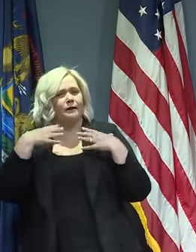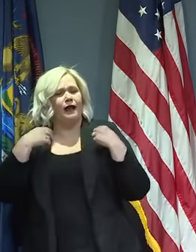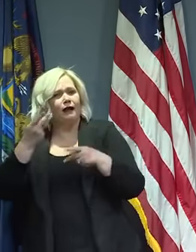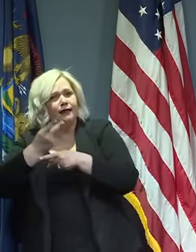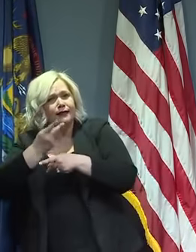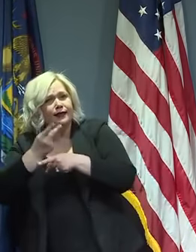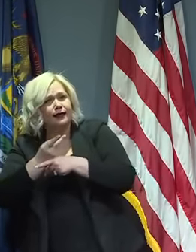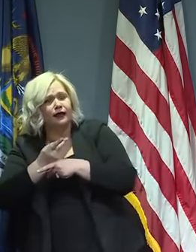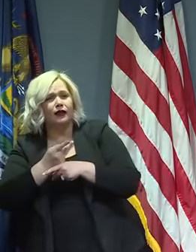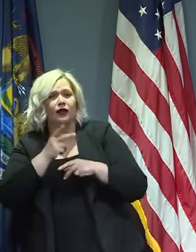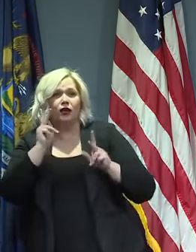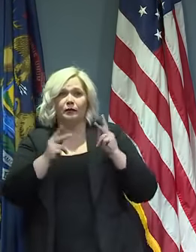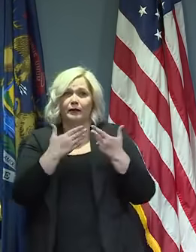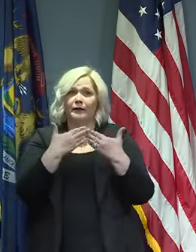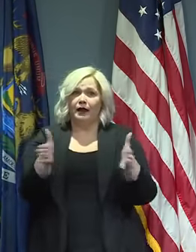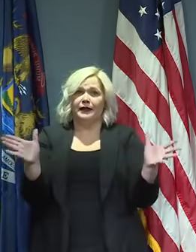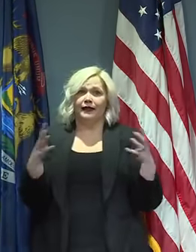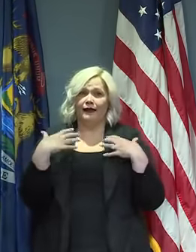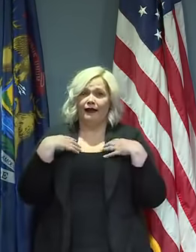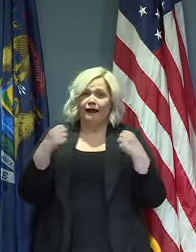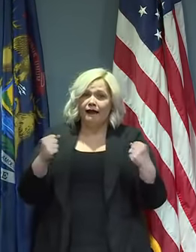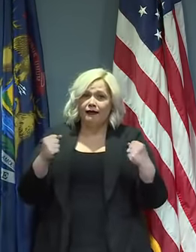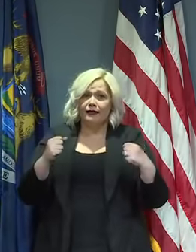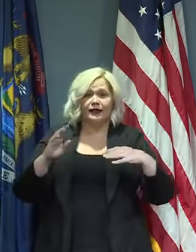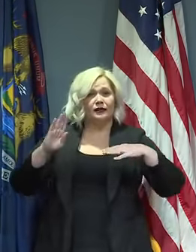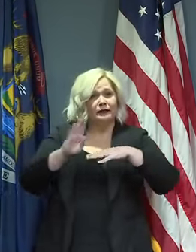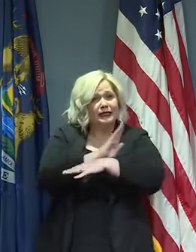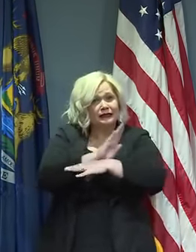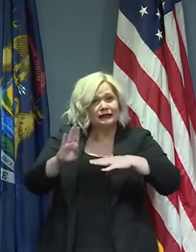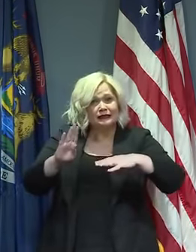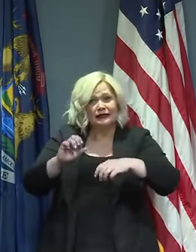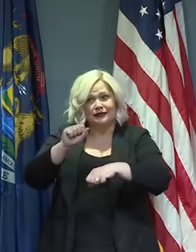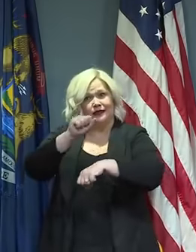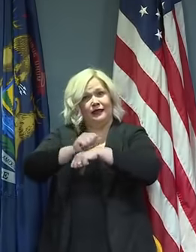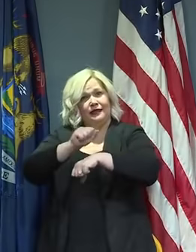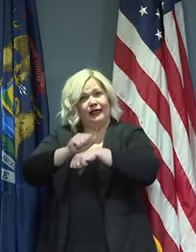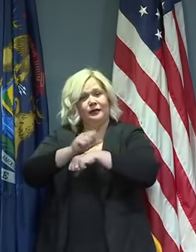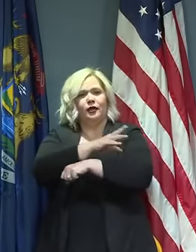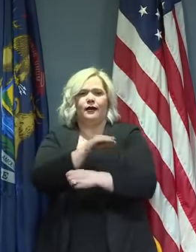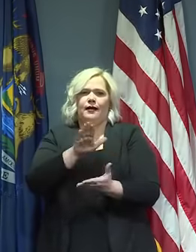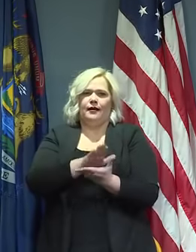public health, business, labor, and academic worlds.